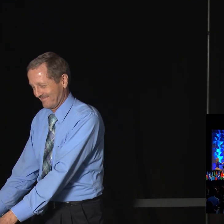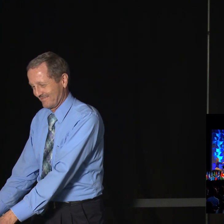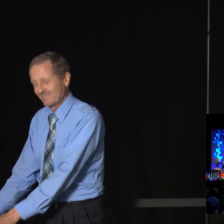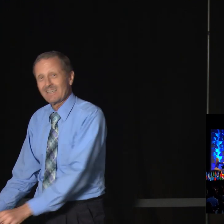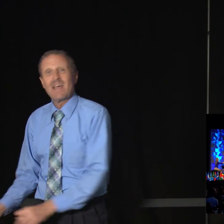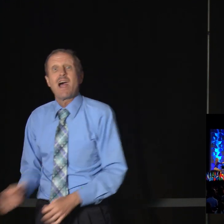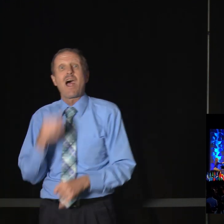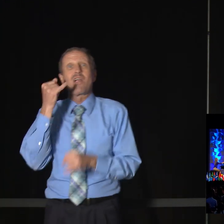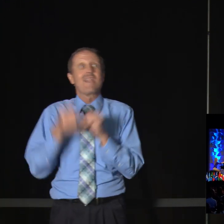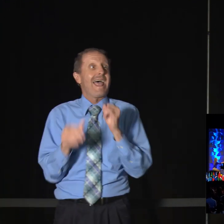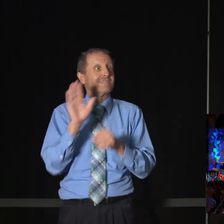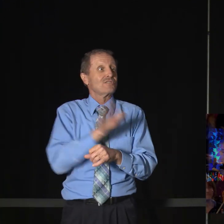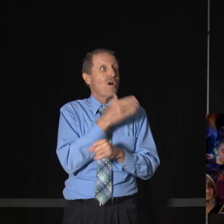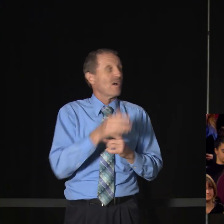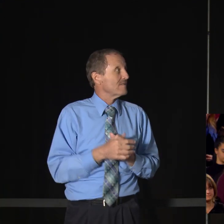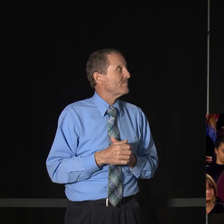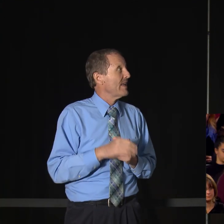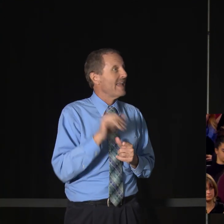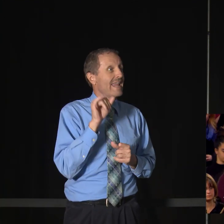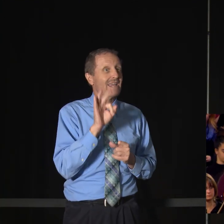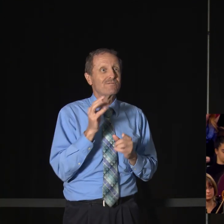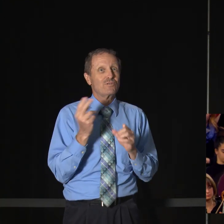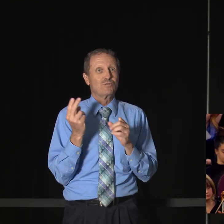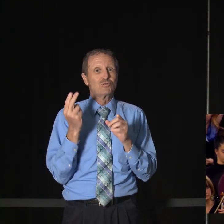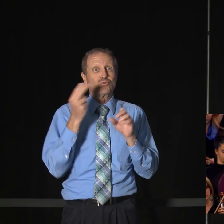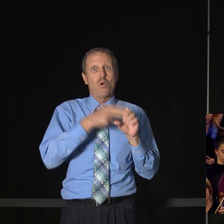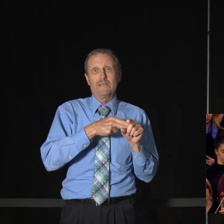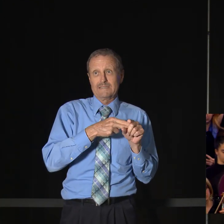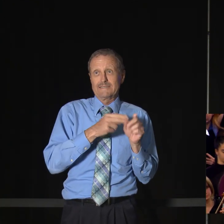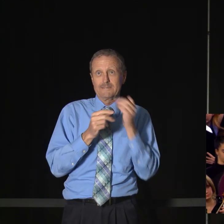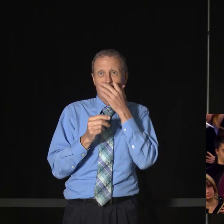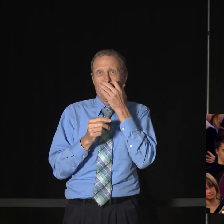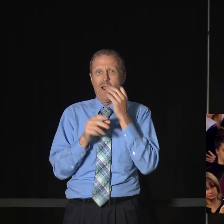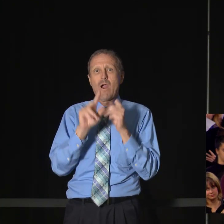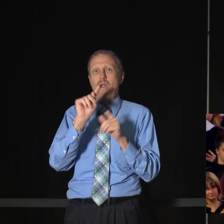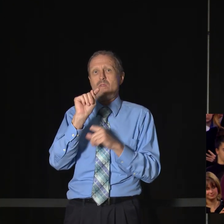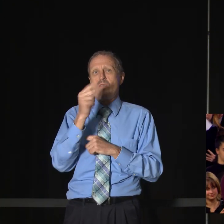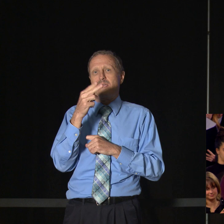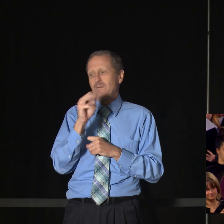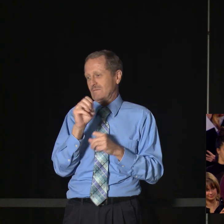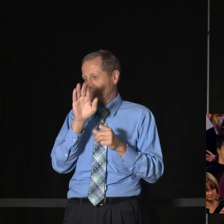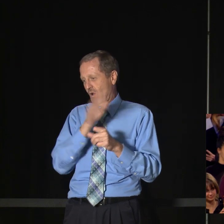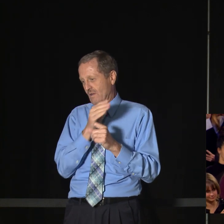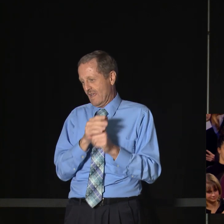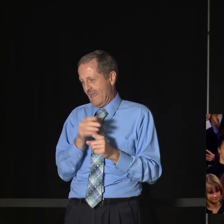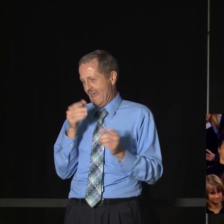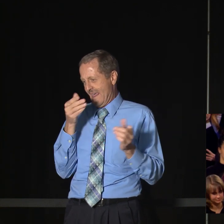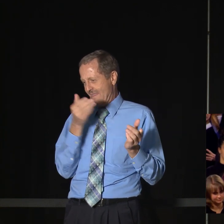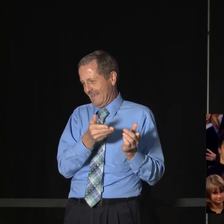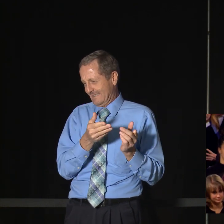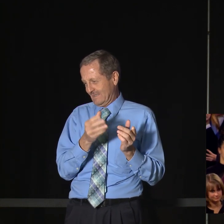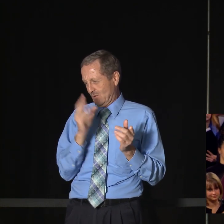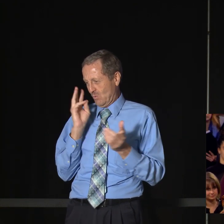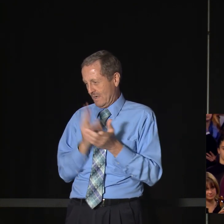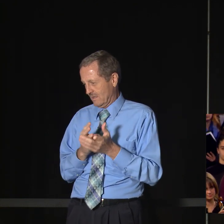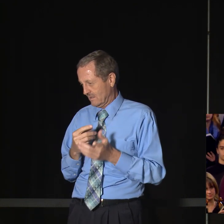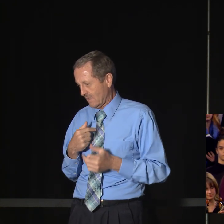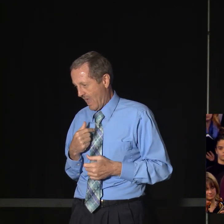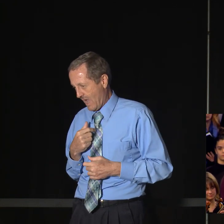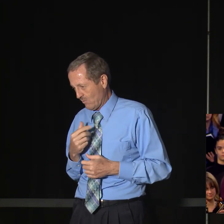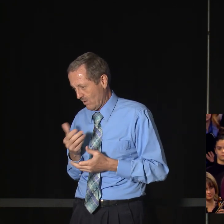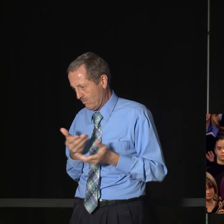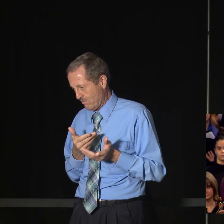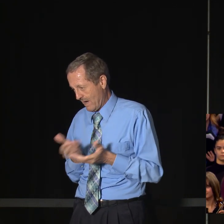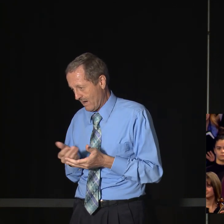Amen. And for our last song, if you will join us in singing our theme song, This Witness I Will Bear.